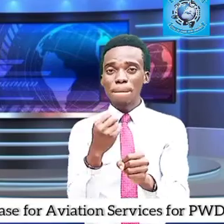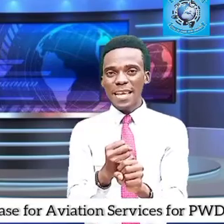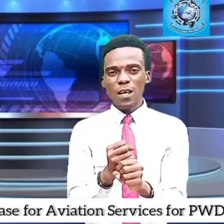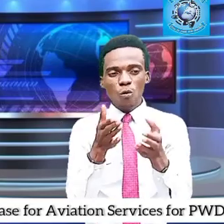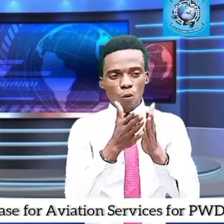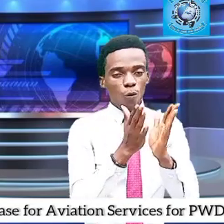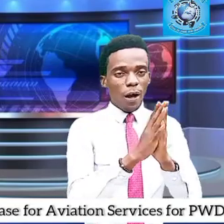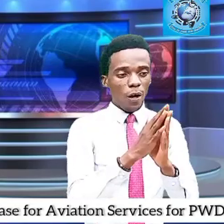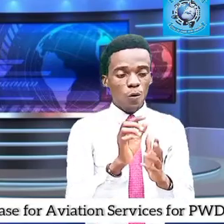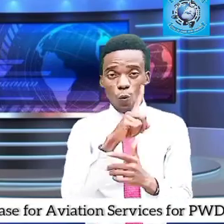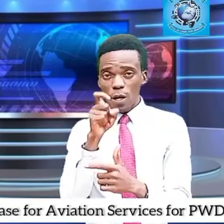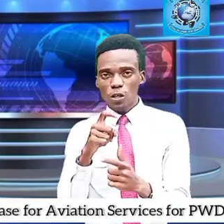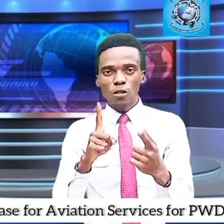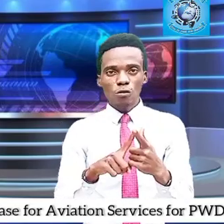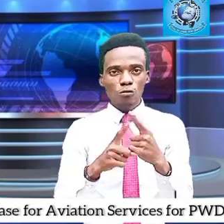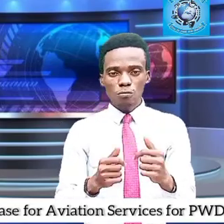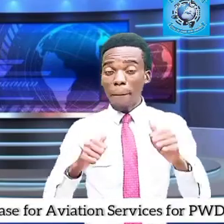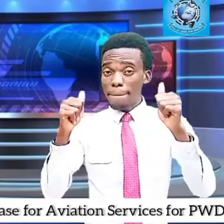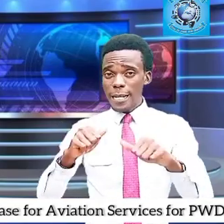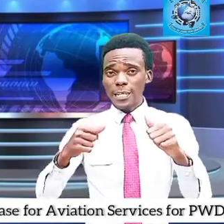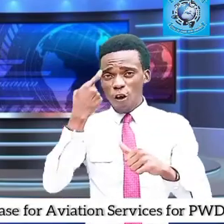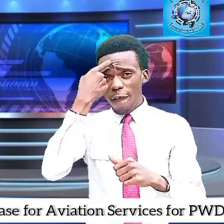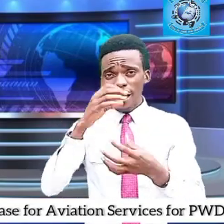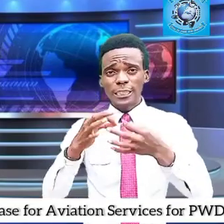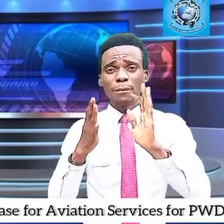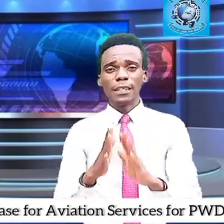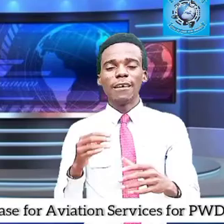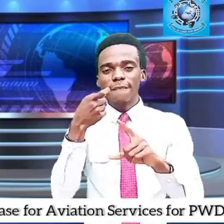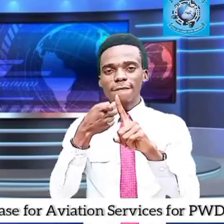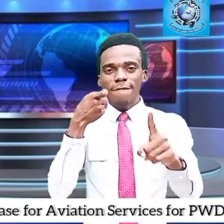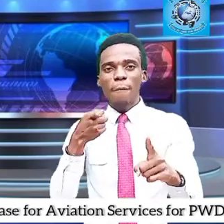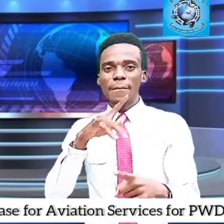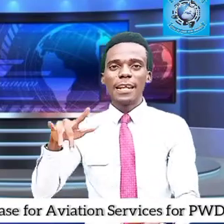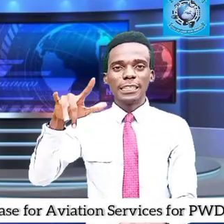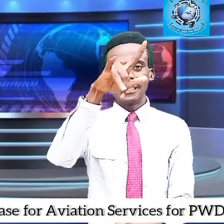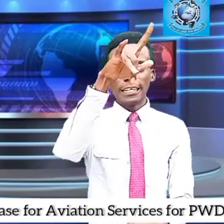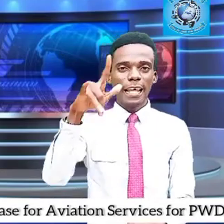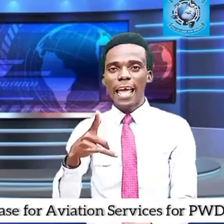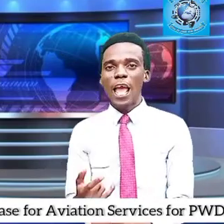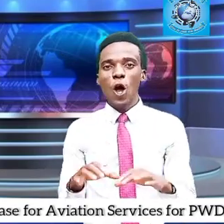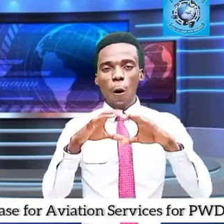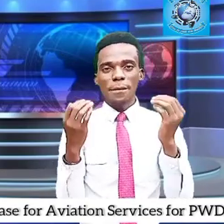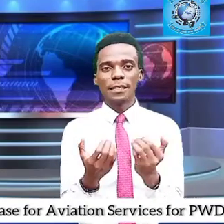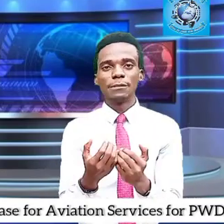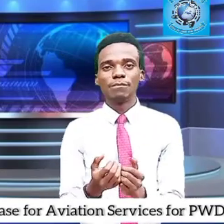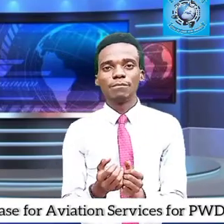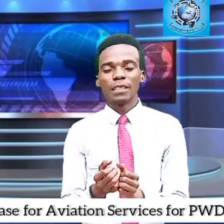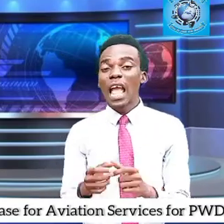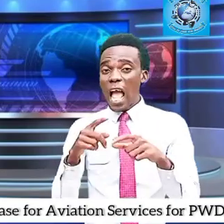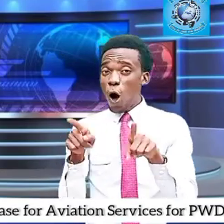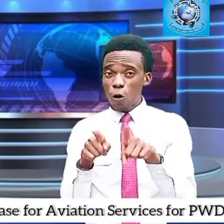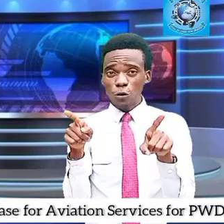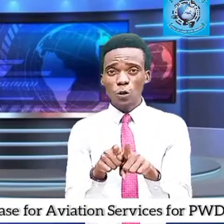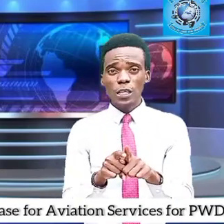inquiries into competencies of interpreters from the Nigerian health community." Meanwhile, Douglas